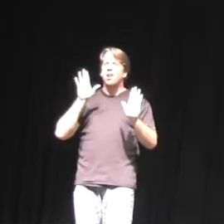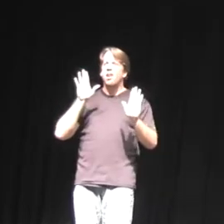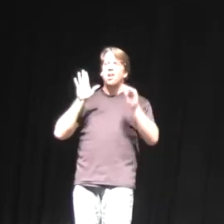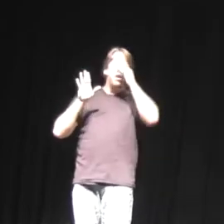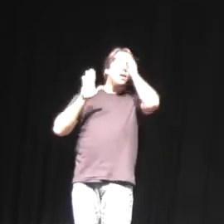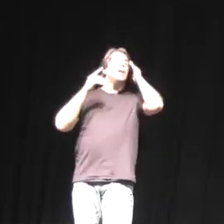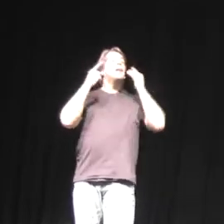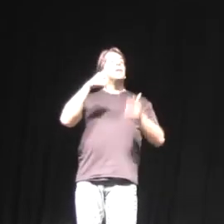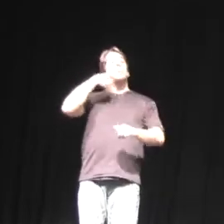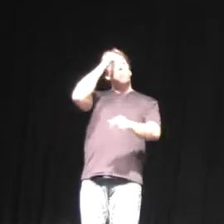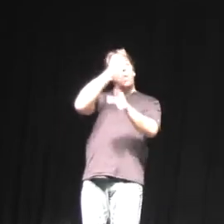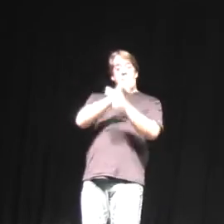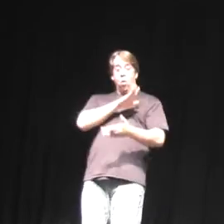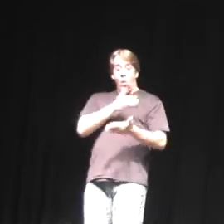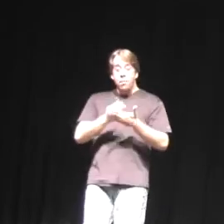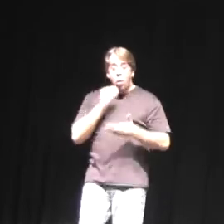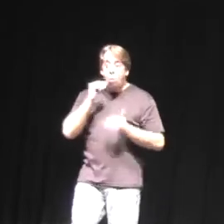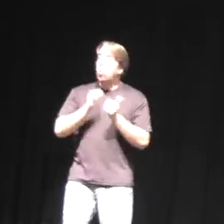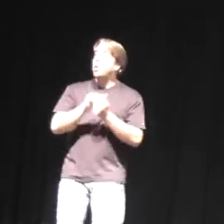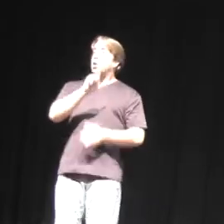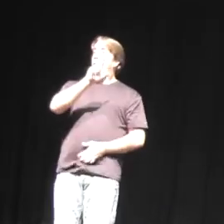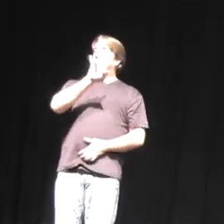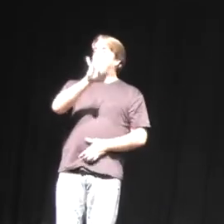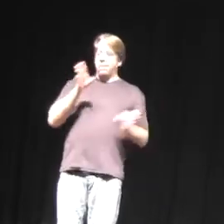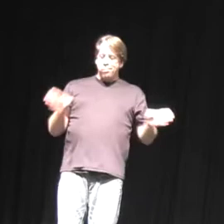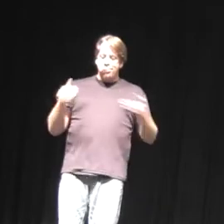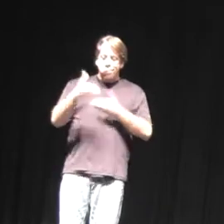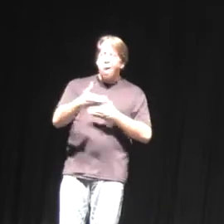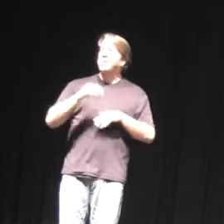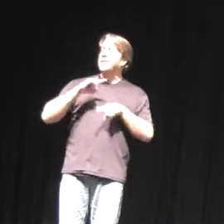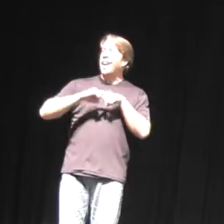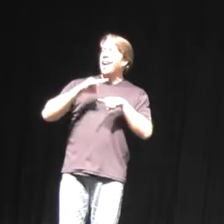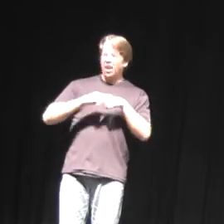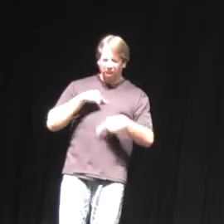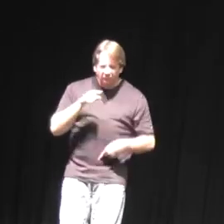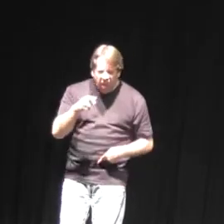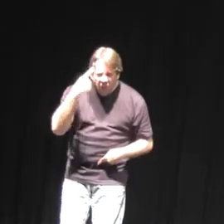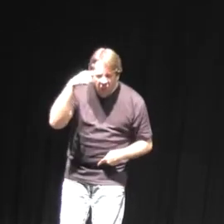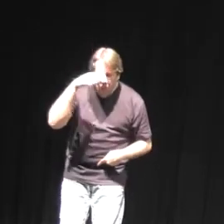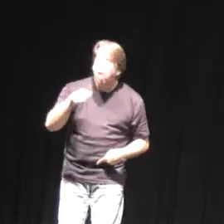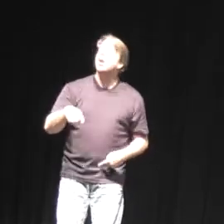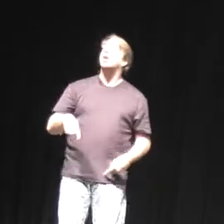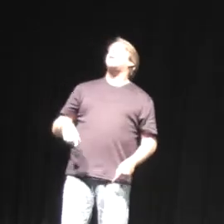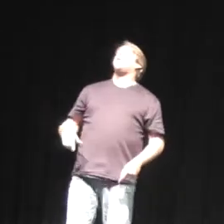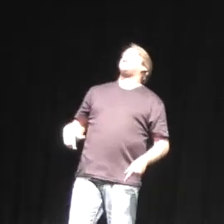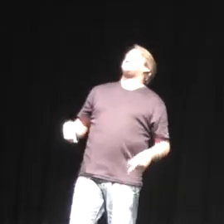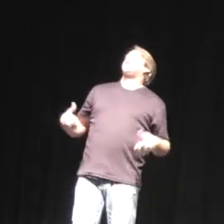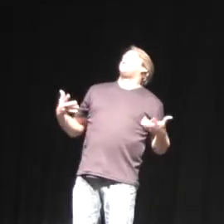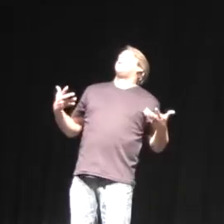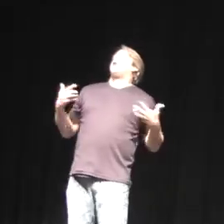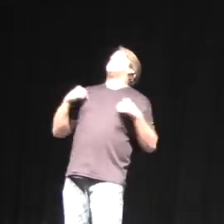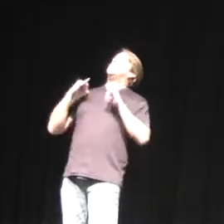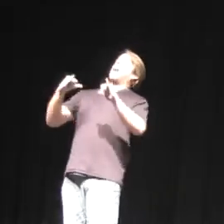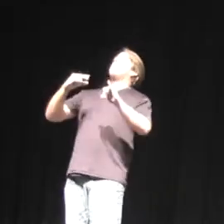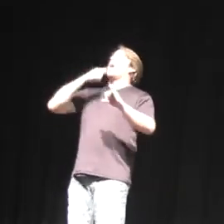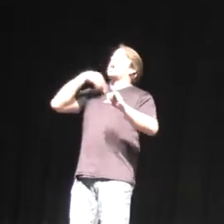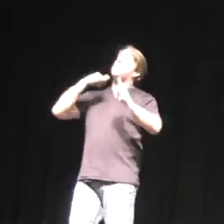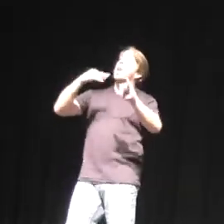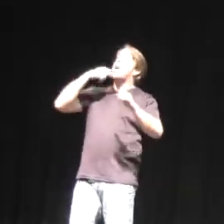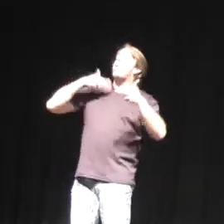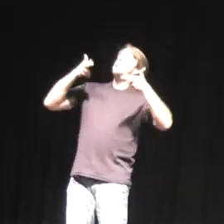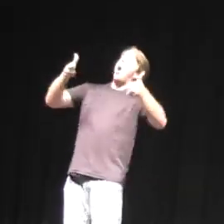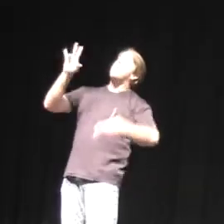He came home with 27 cases of cigarettes. Walked in, I'm like, what did you do? He's like, I can do anything hearing people can do. I robbed a